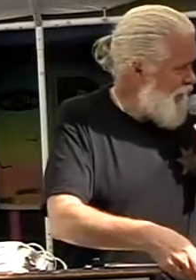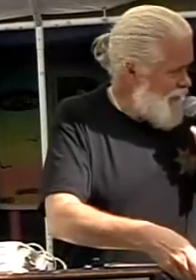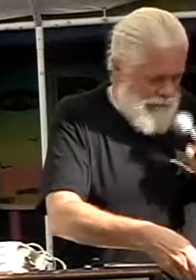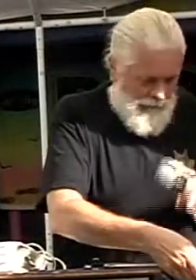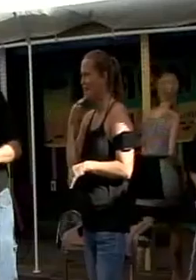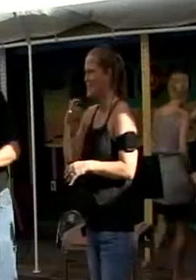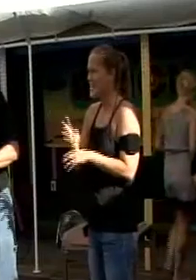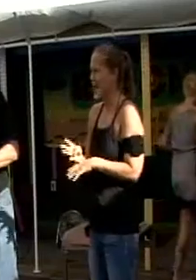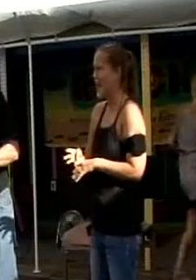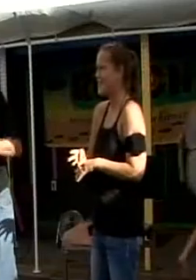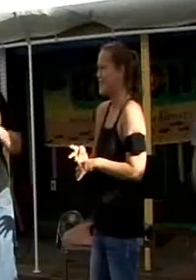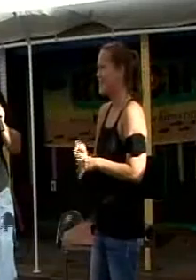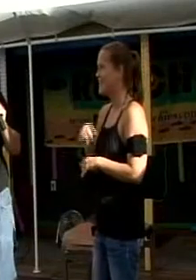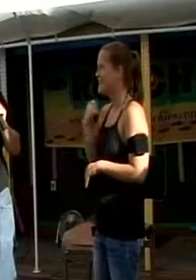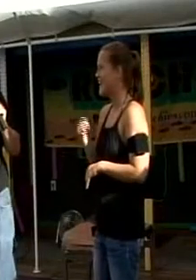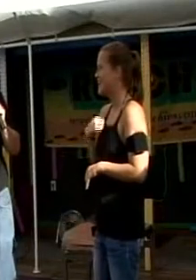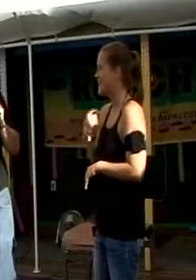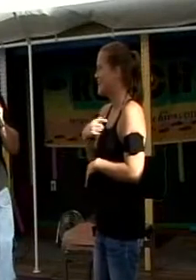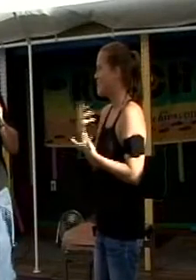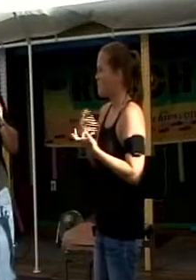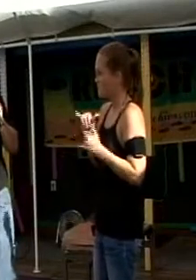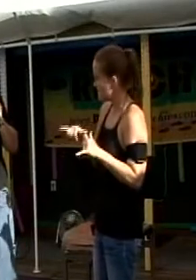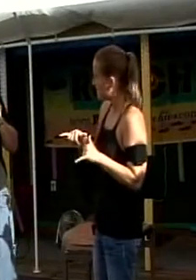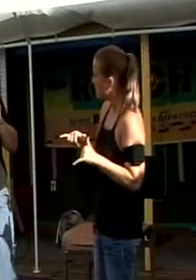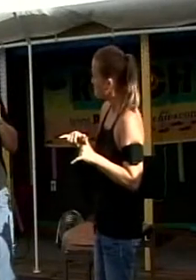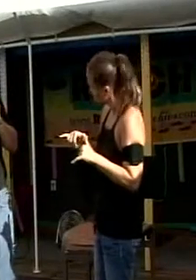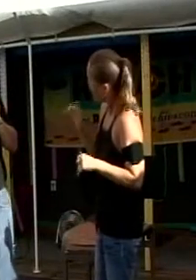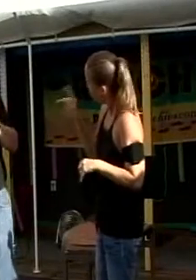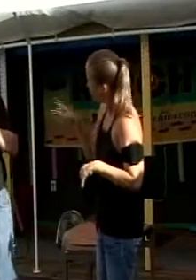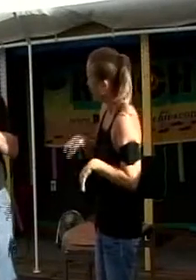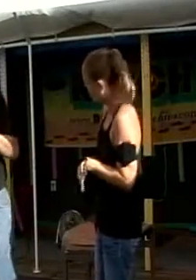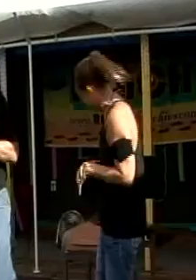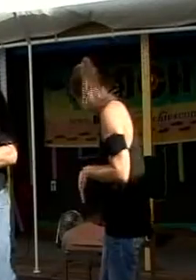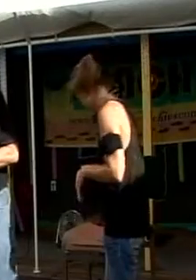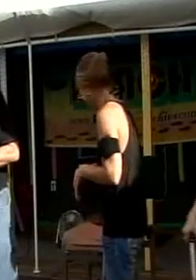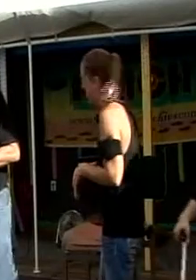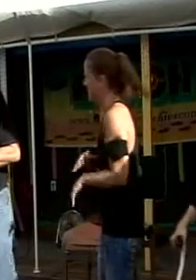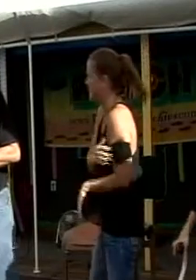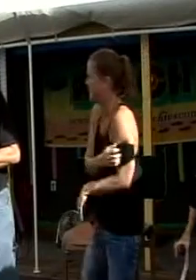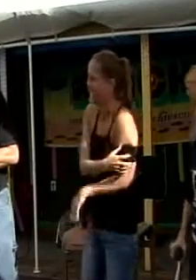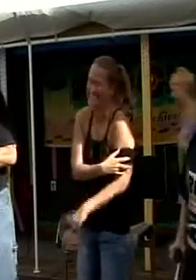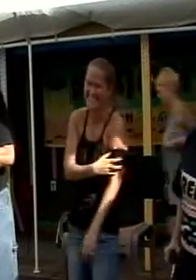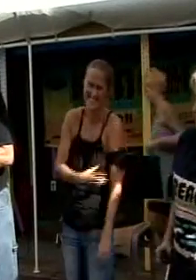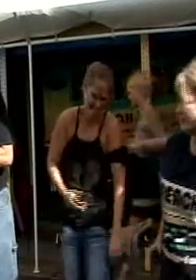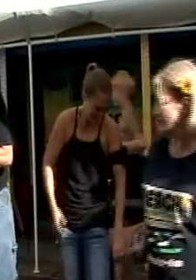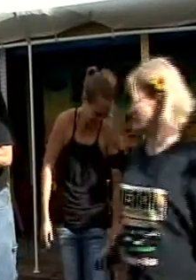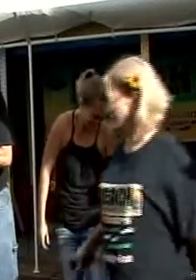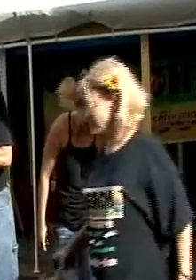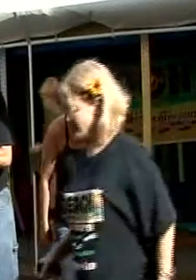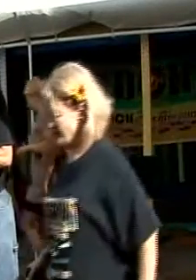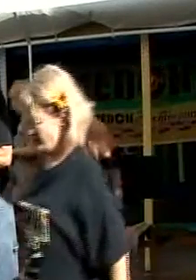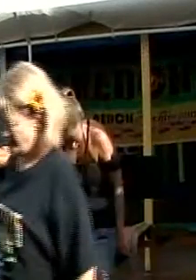Good job, Tasha. You want to stay up here with me for the message? Cool.